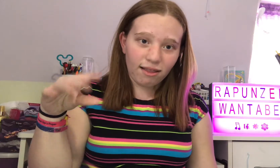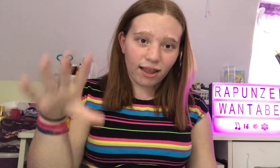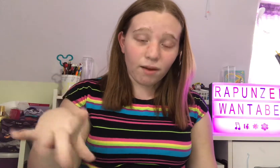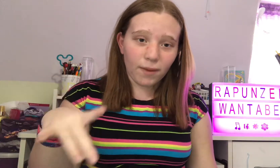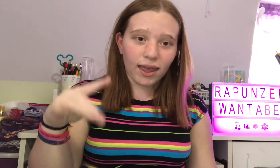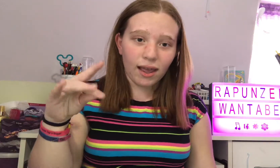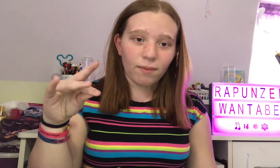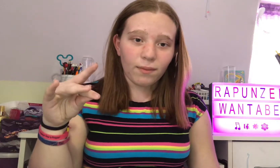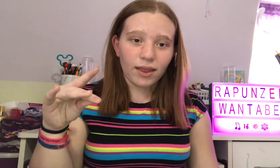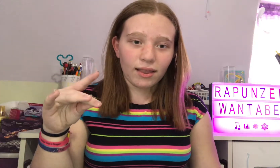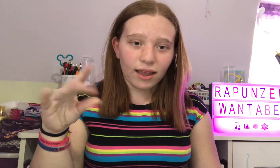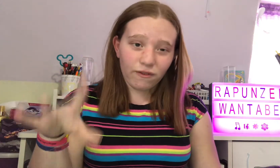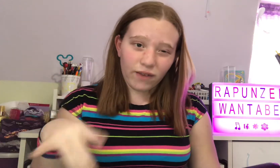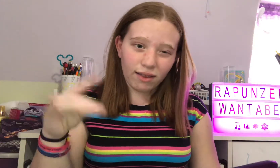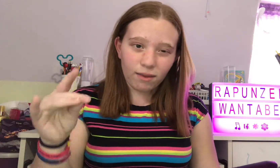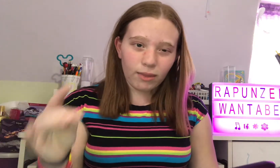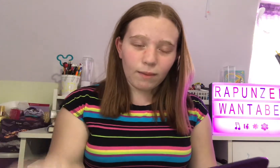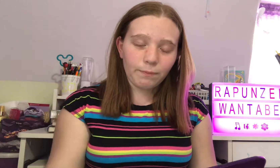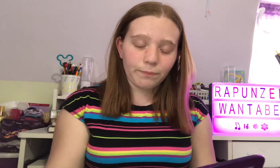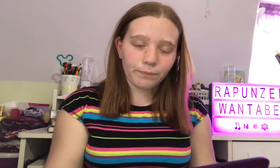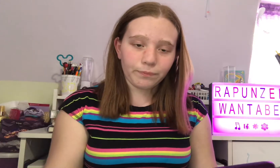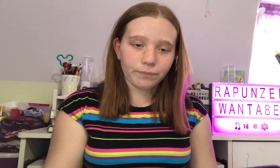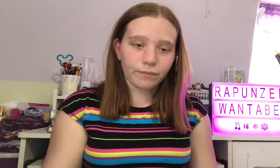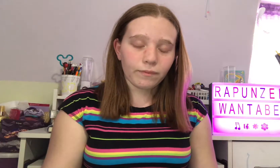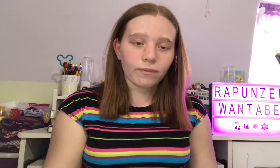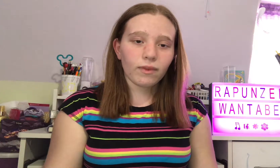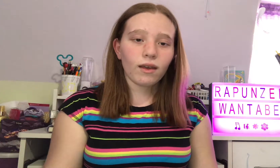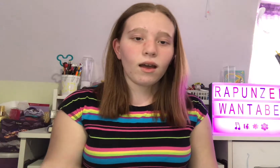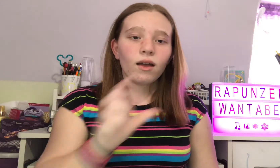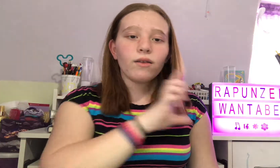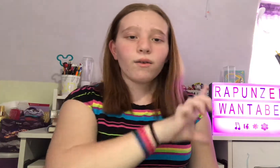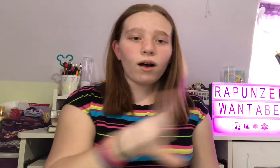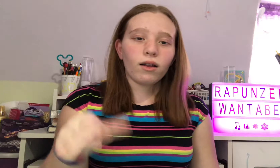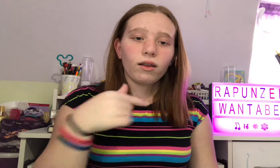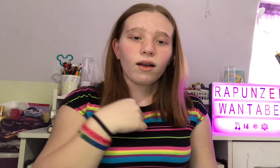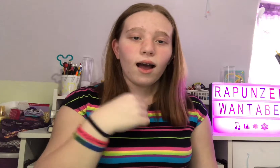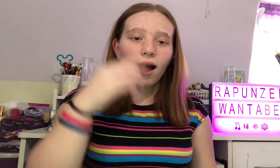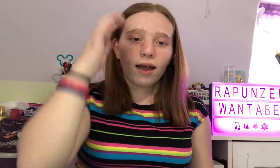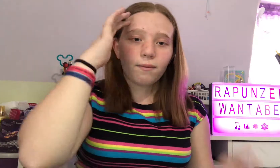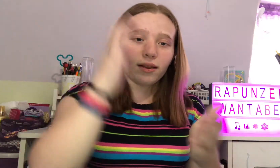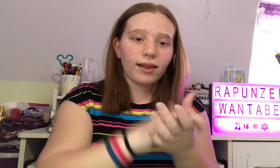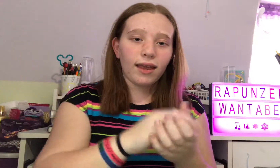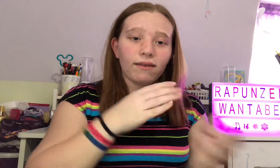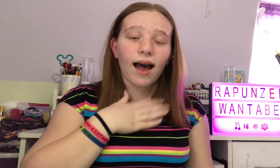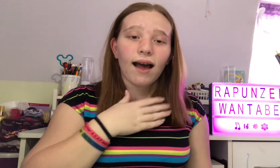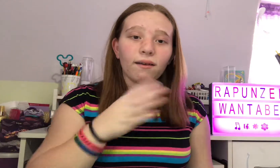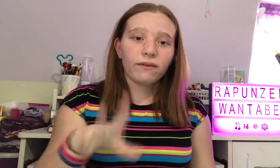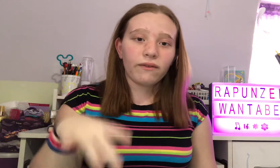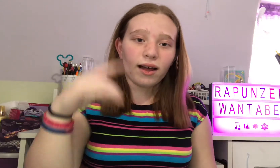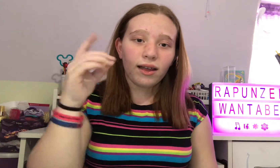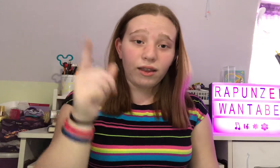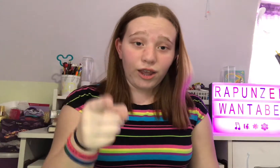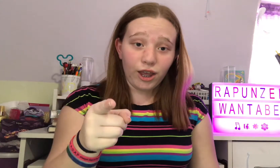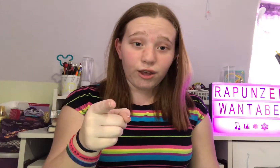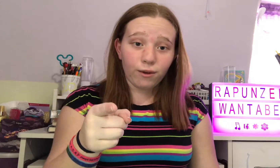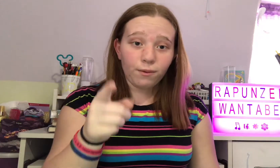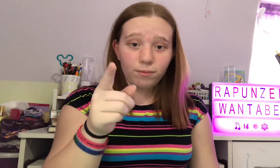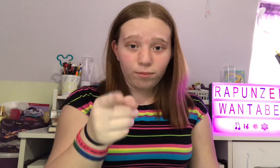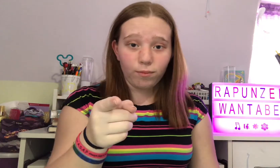like you're picking up something, like you find something. So all along, I believe I will find you, point